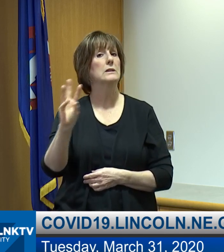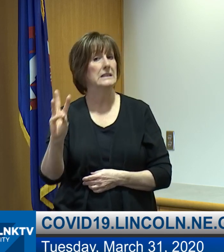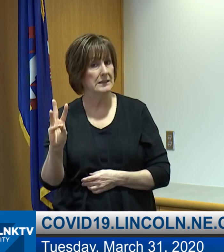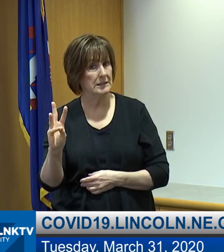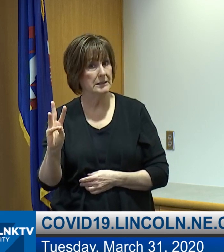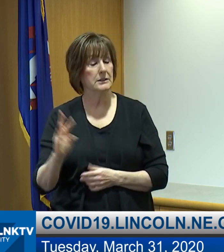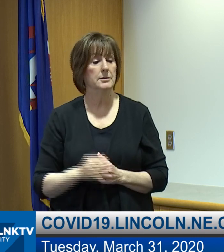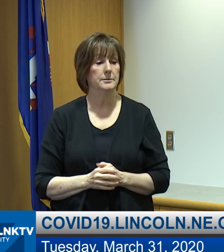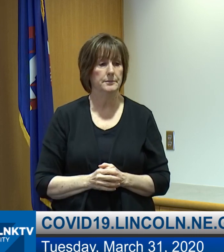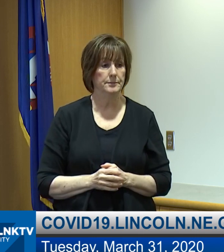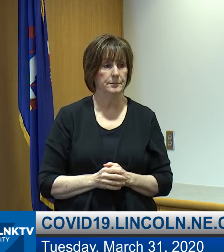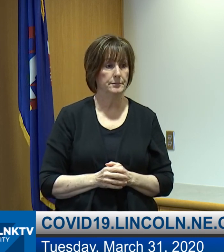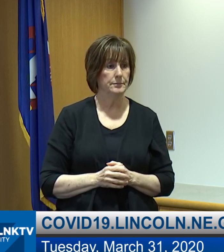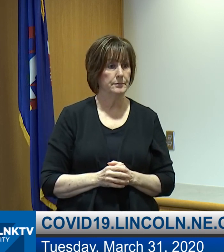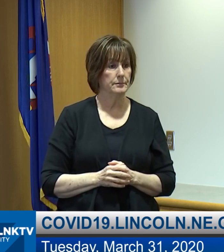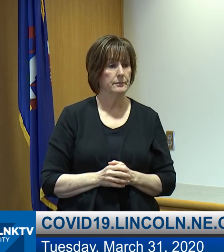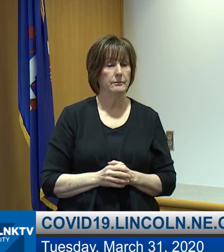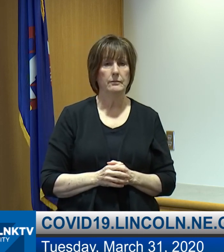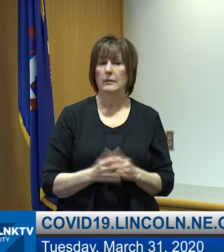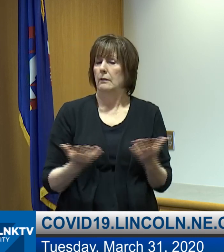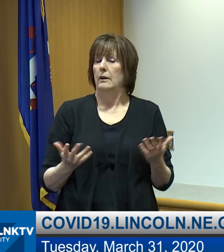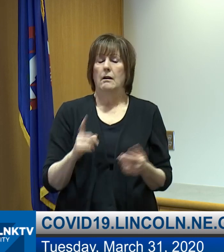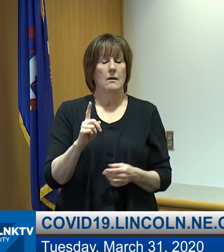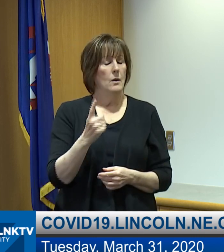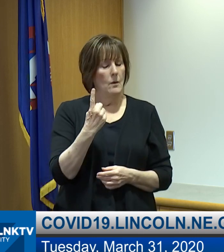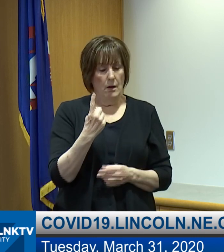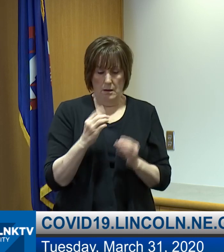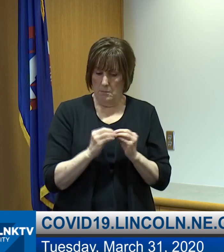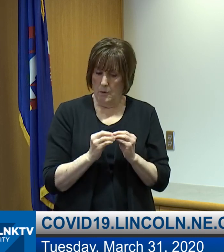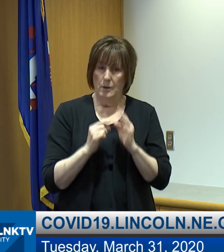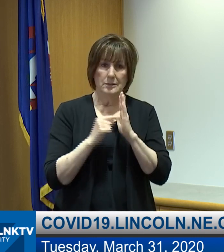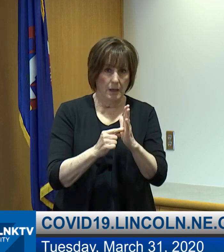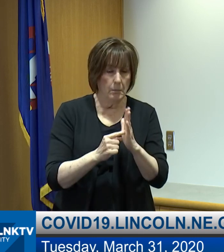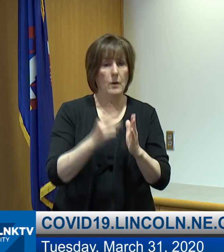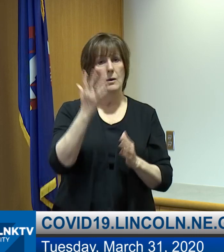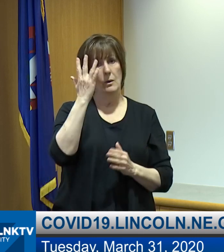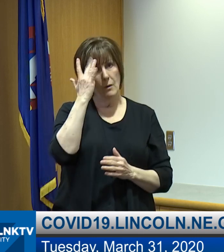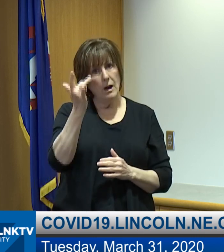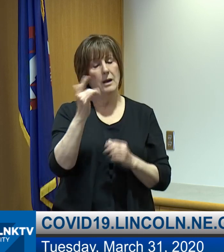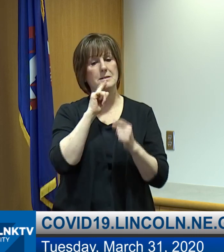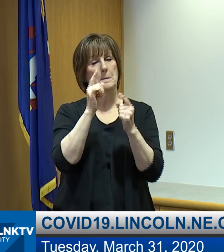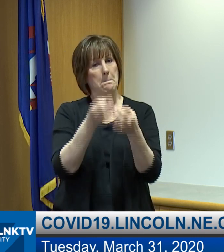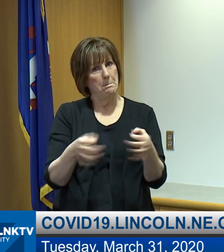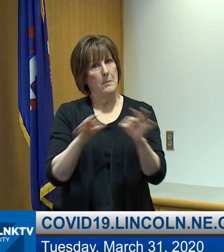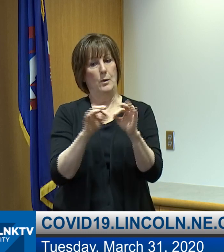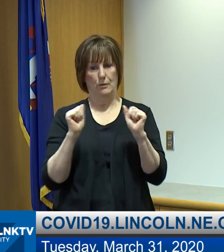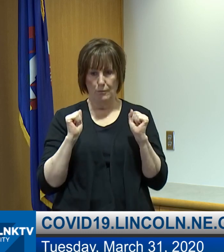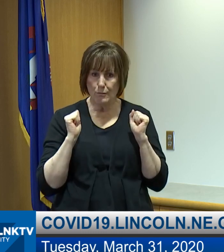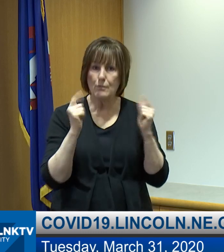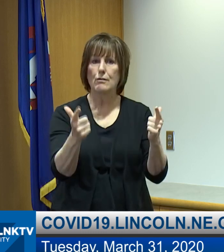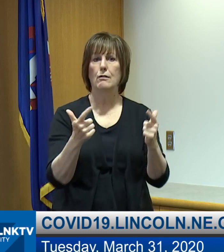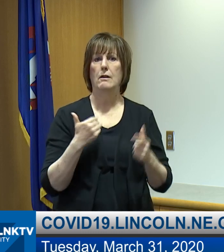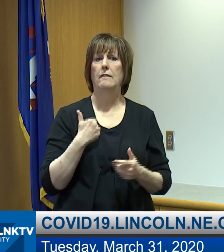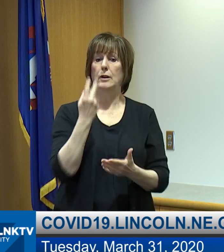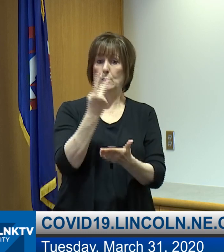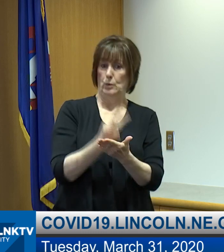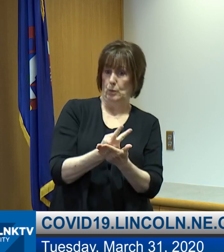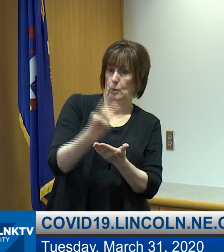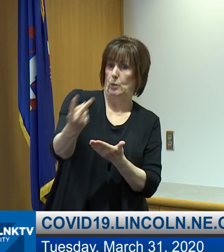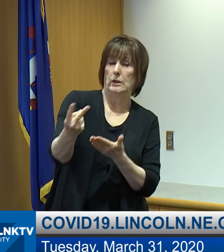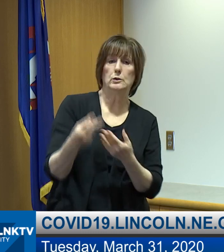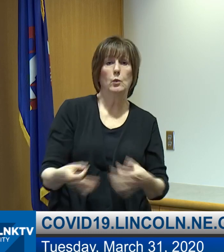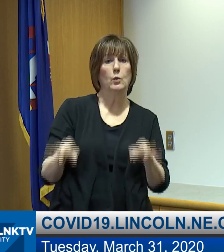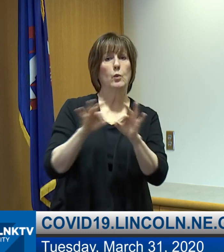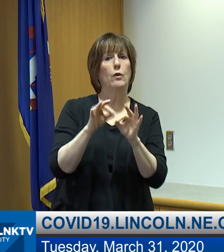402-441-8006. This is just another example why it's so important for all of us to have 2 weeks worth of food